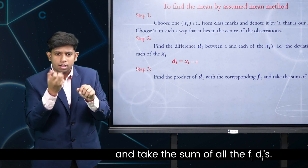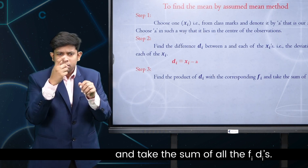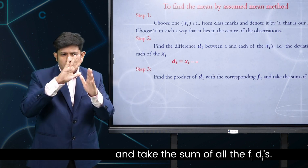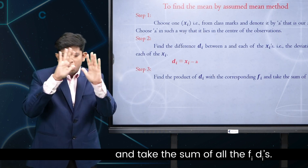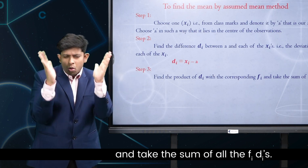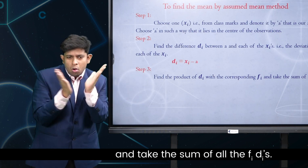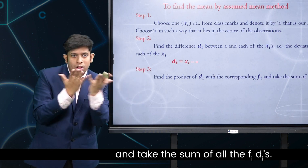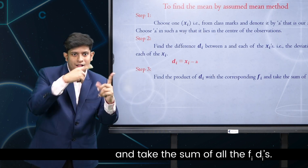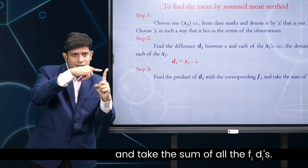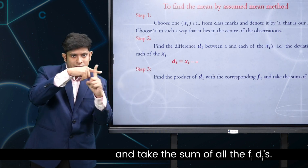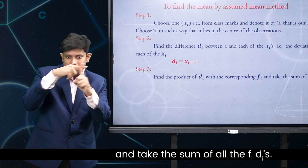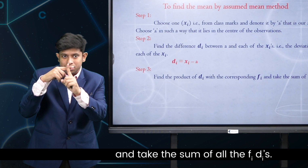di's.